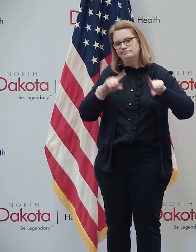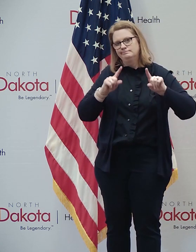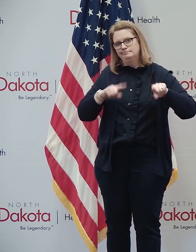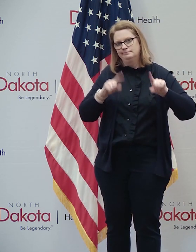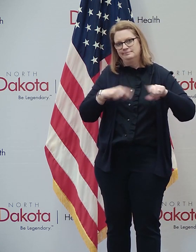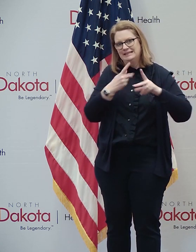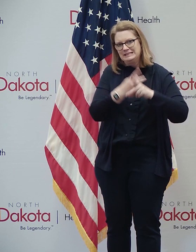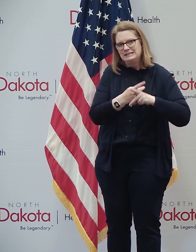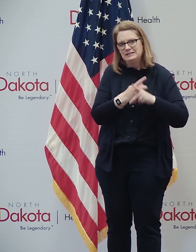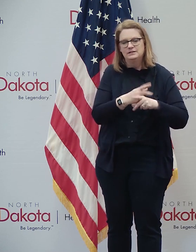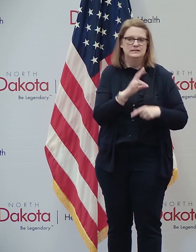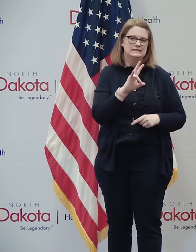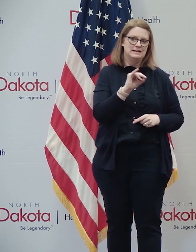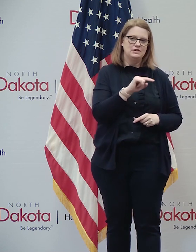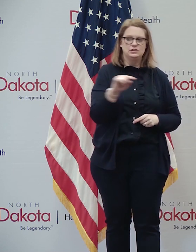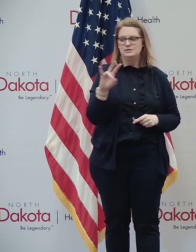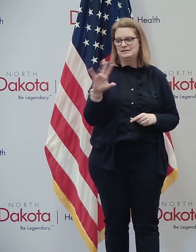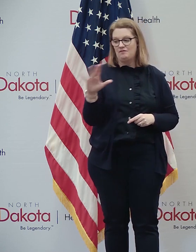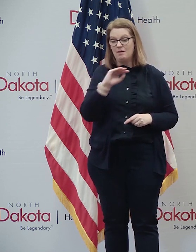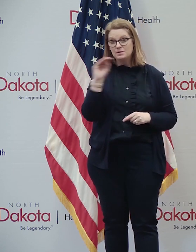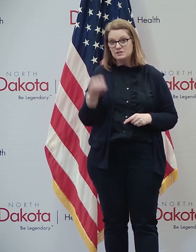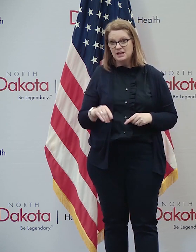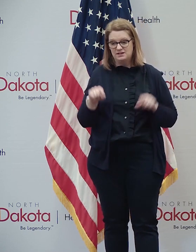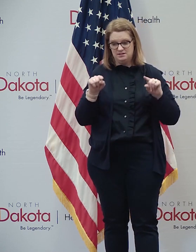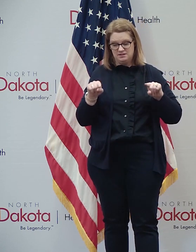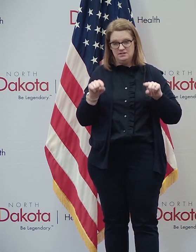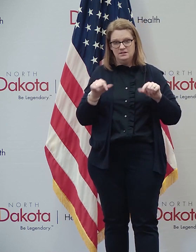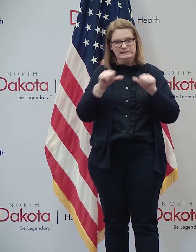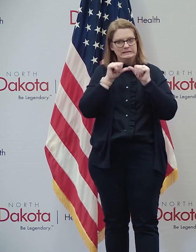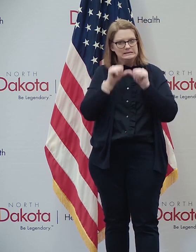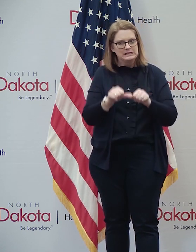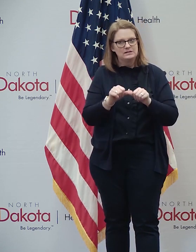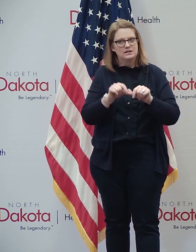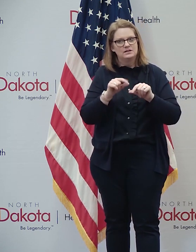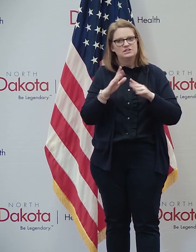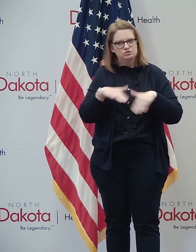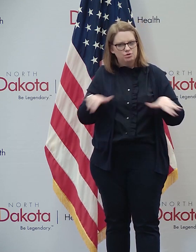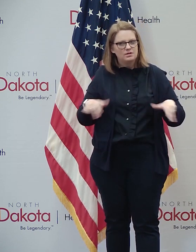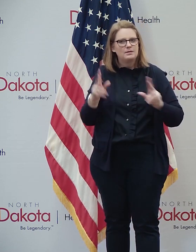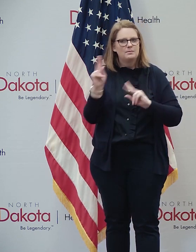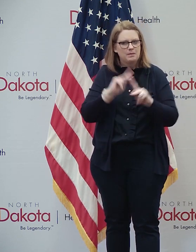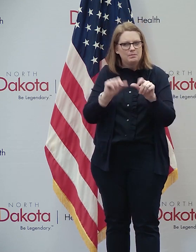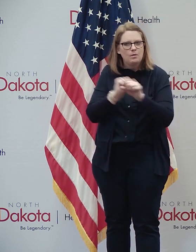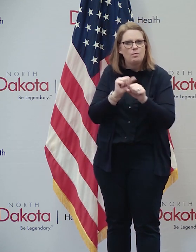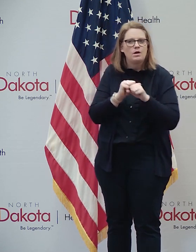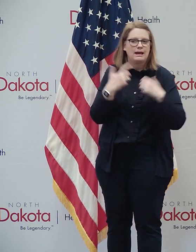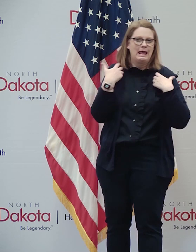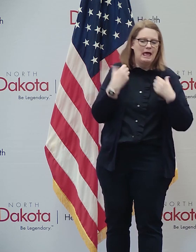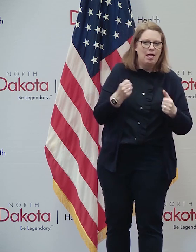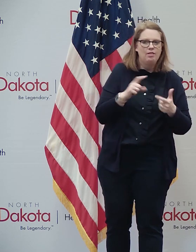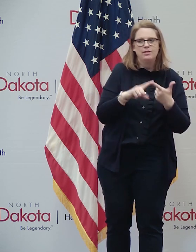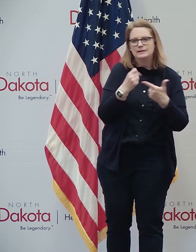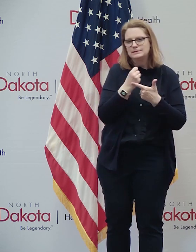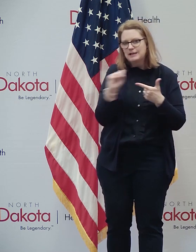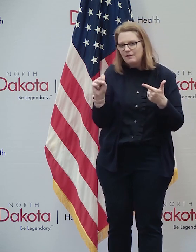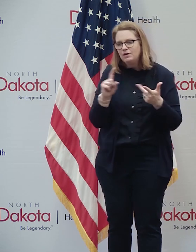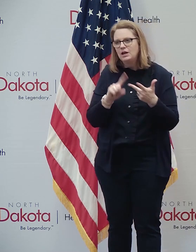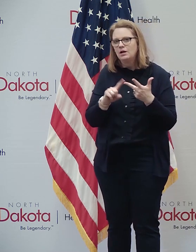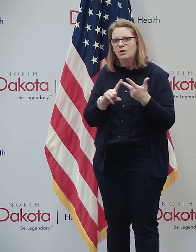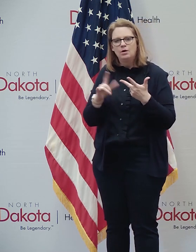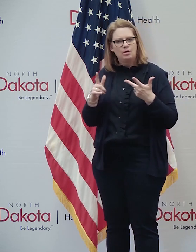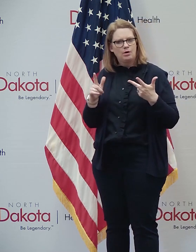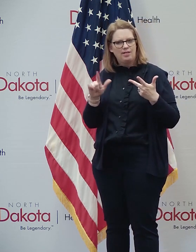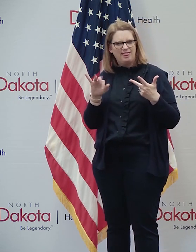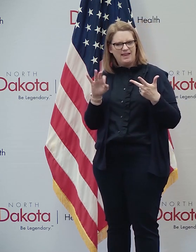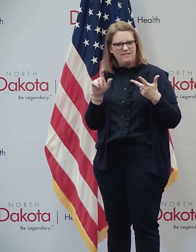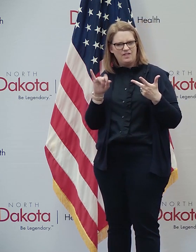care. 70 to 75% of those consistently have been children of people that work in health, work in safety, or what we call